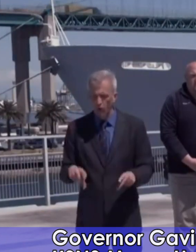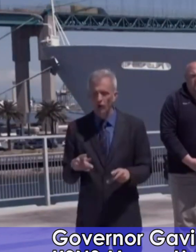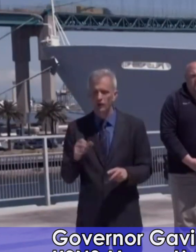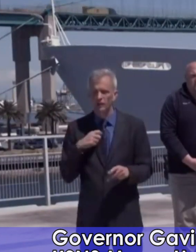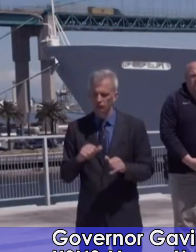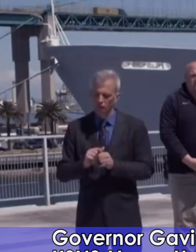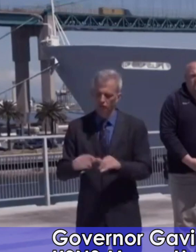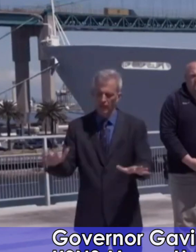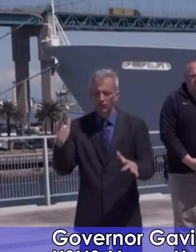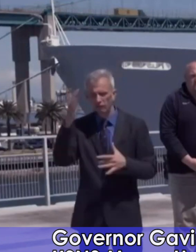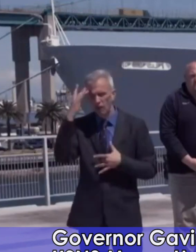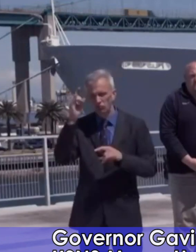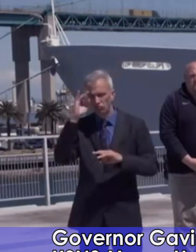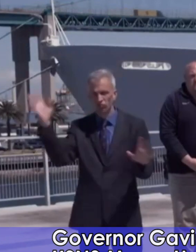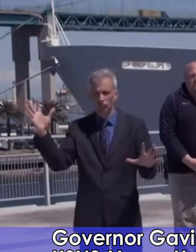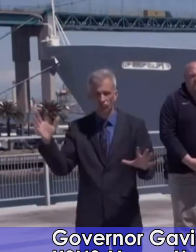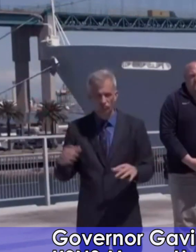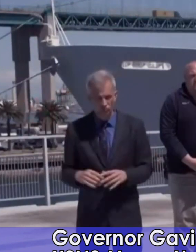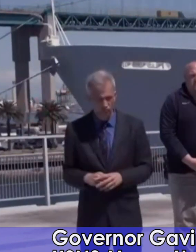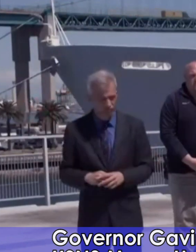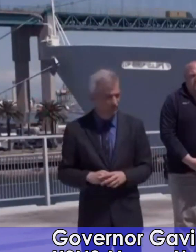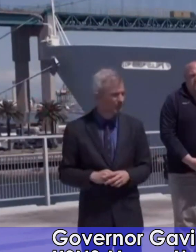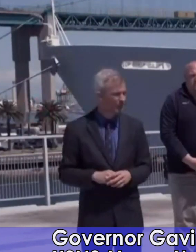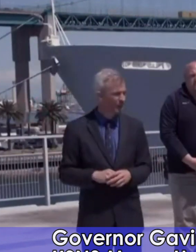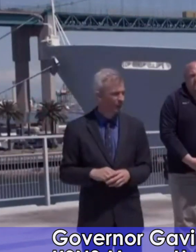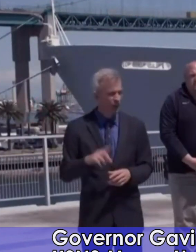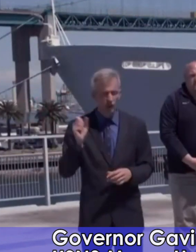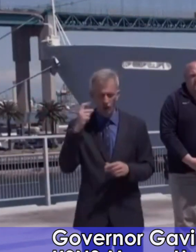And I know that there's a constant drumbeat of